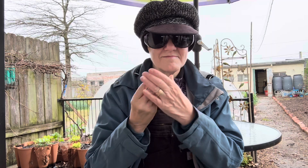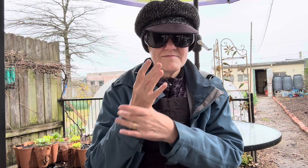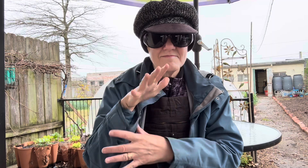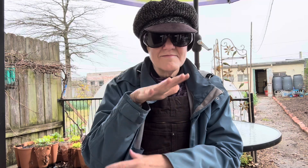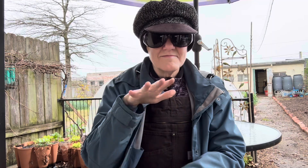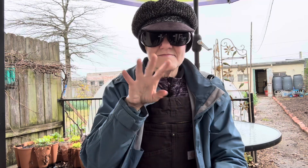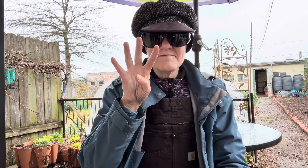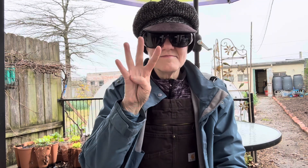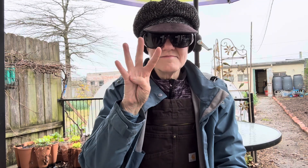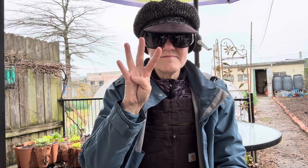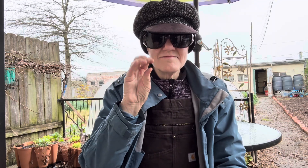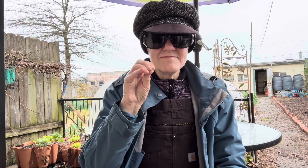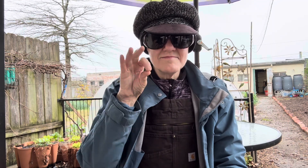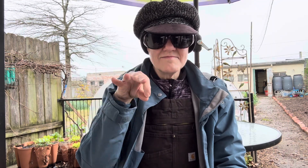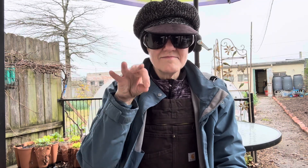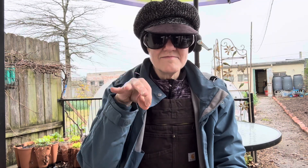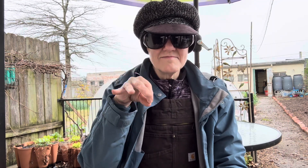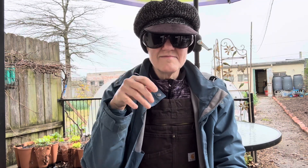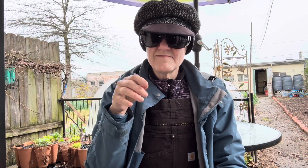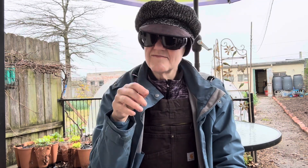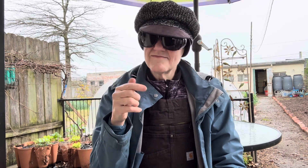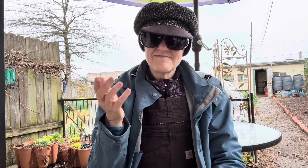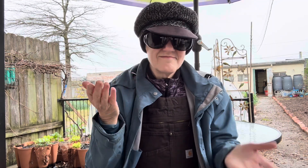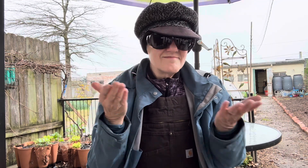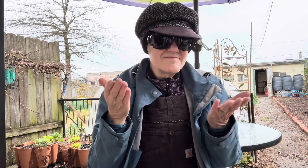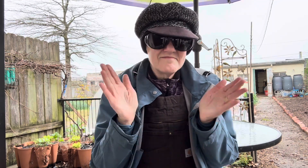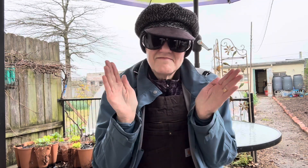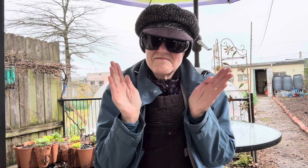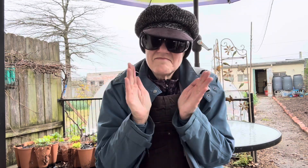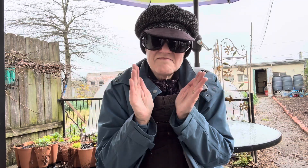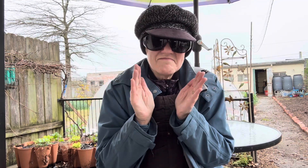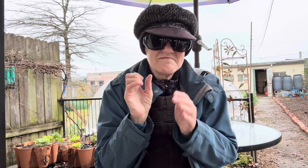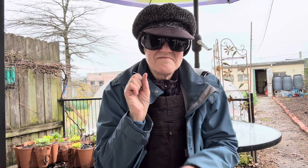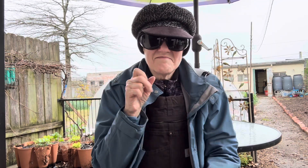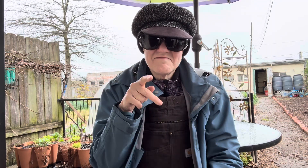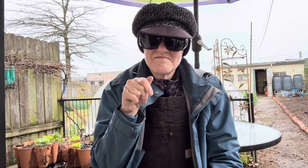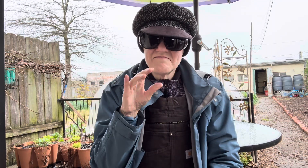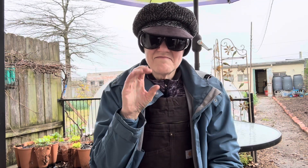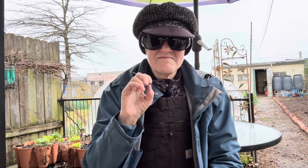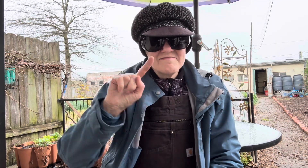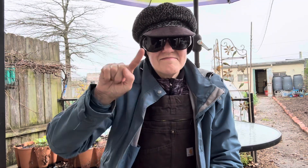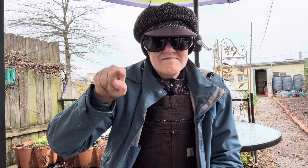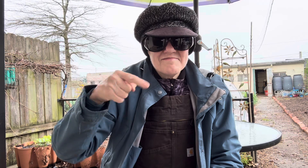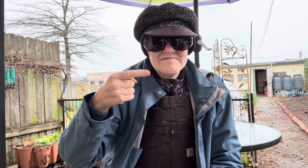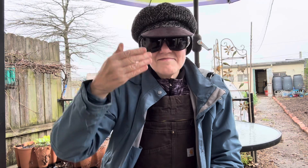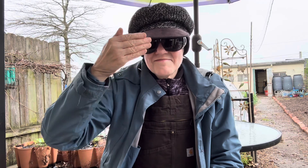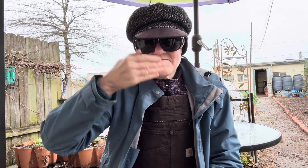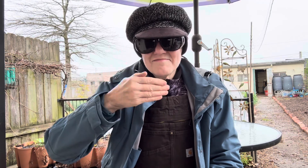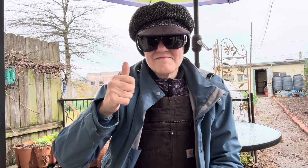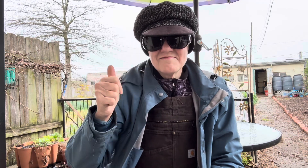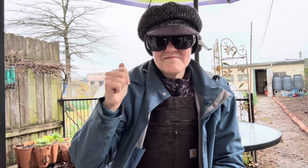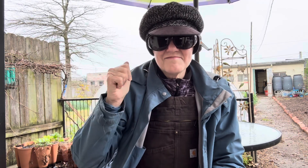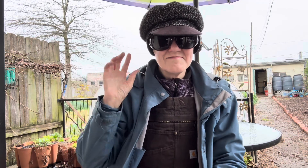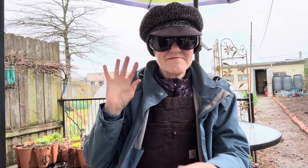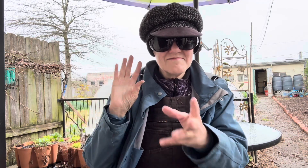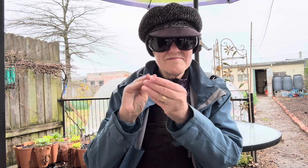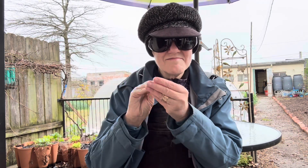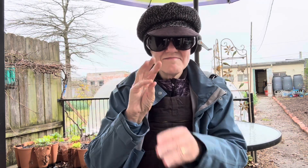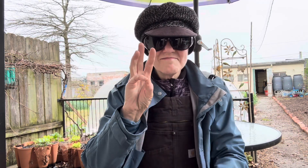first frost. I used to grow around 40 pepper plants, but this is a very small garden. Front and back altogether,